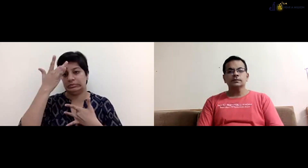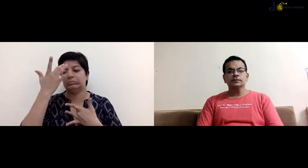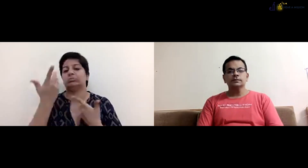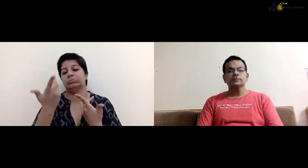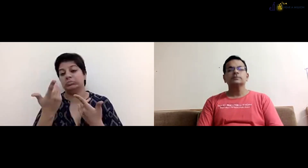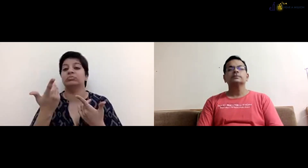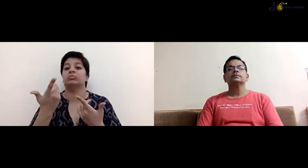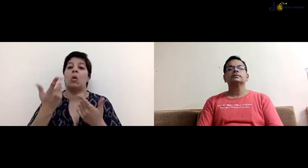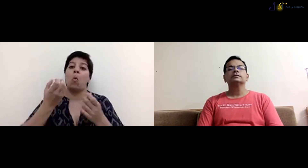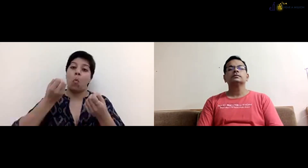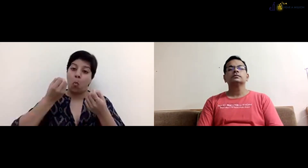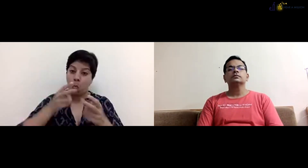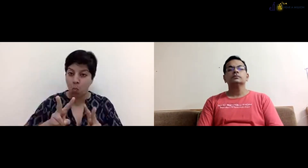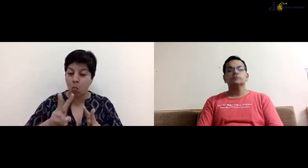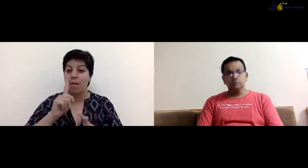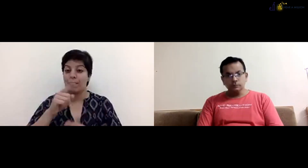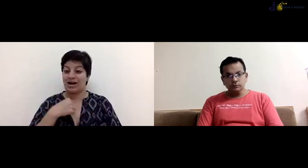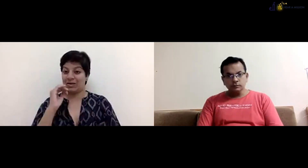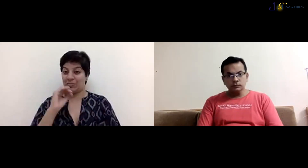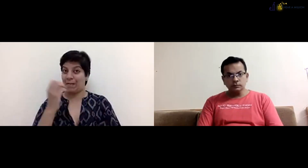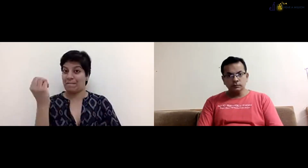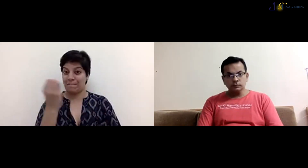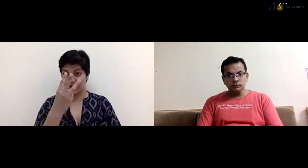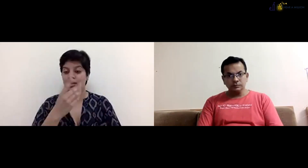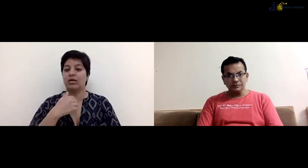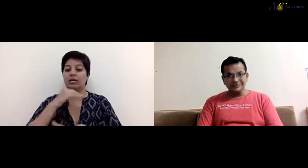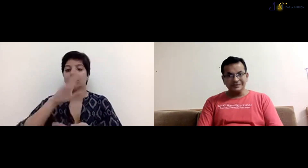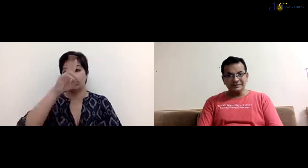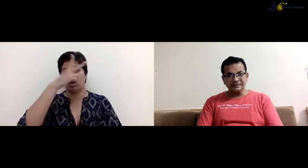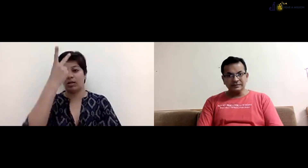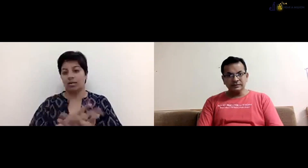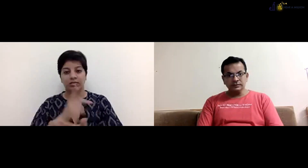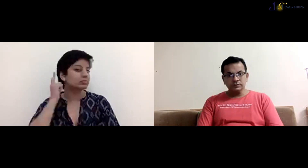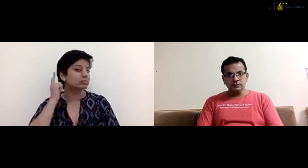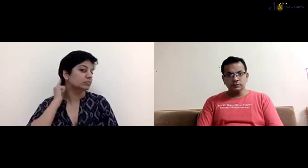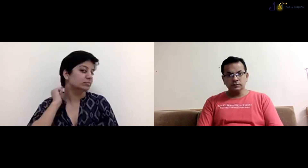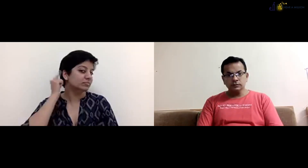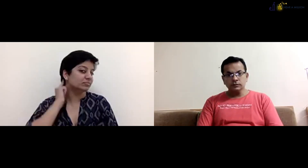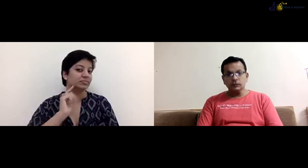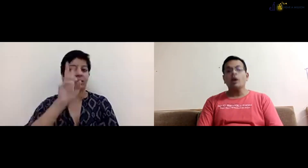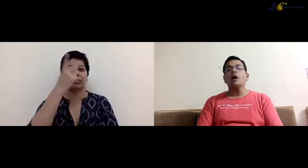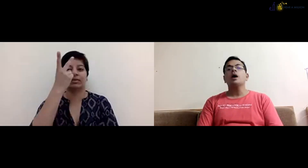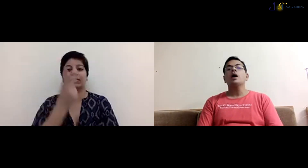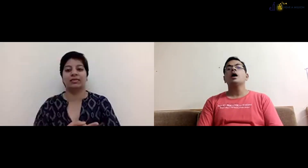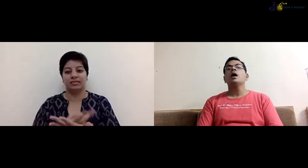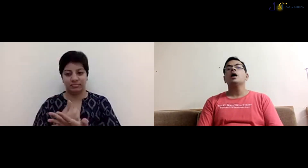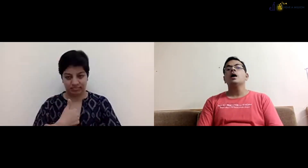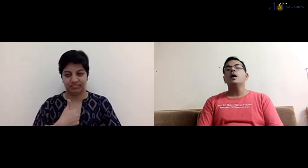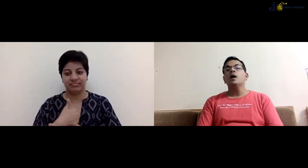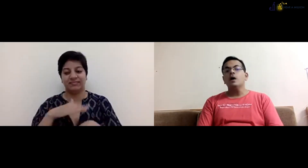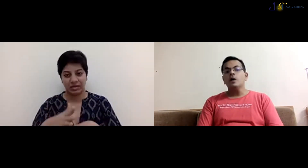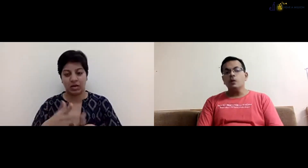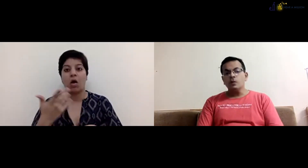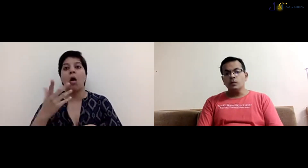I born. After 5 months, I got sick, or after 3 months, I think I